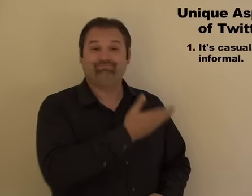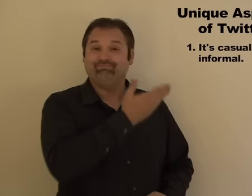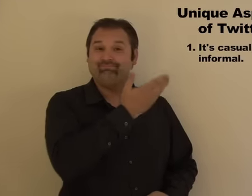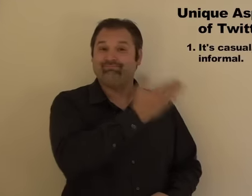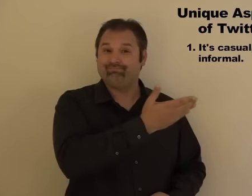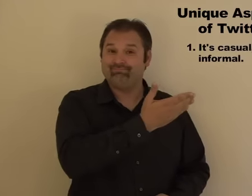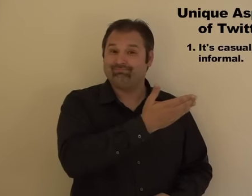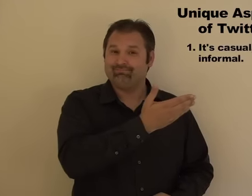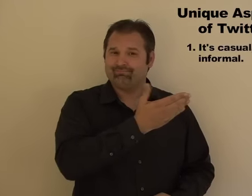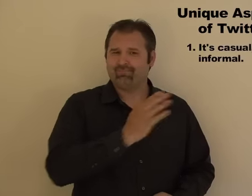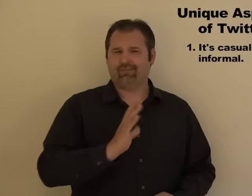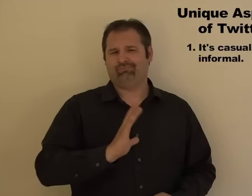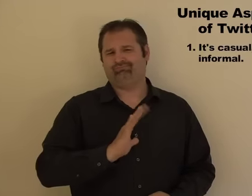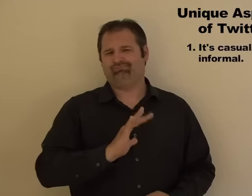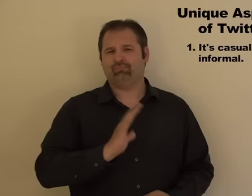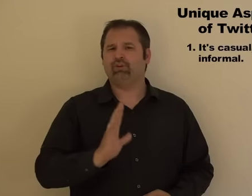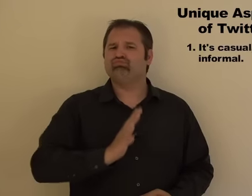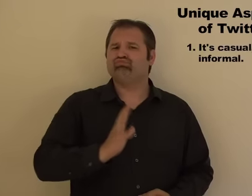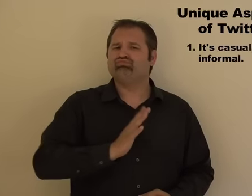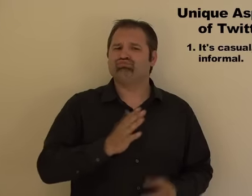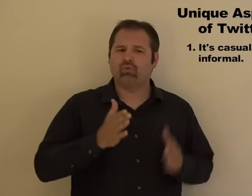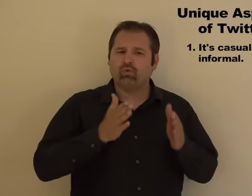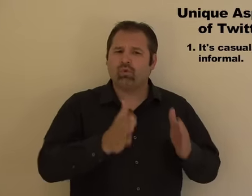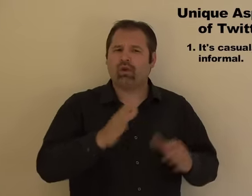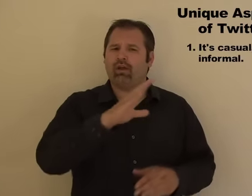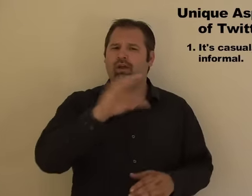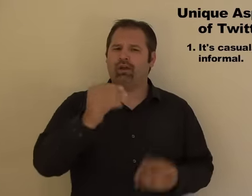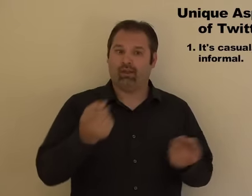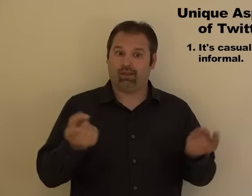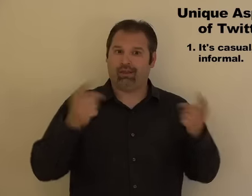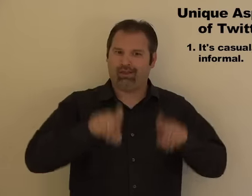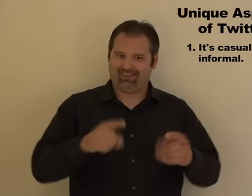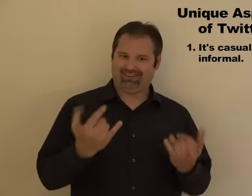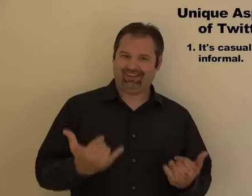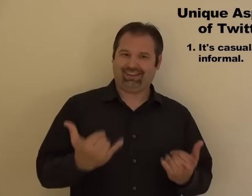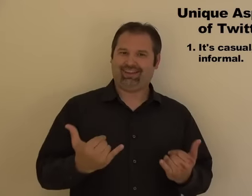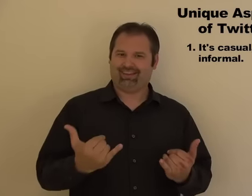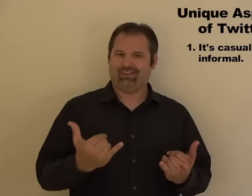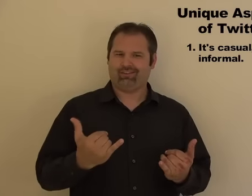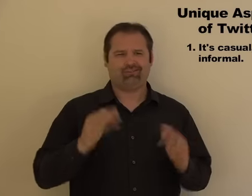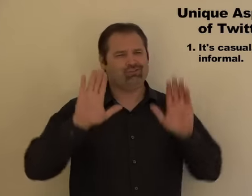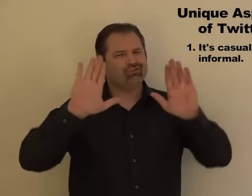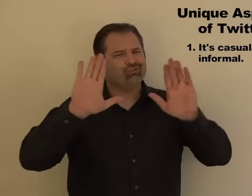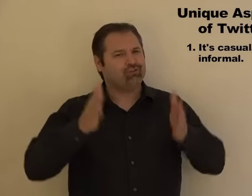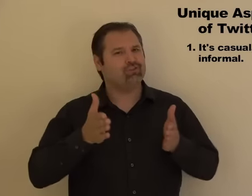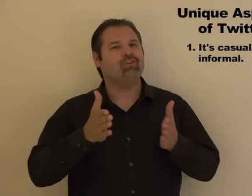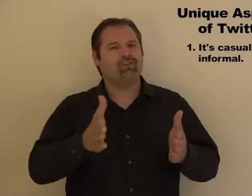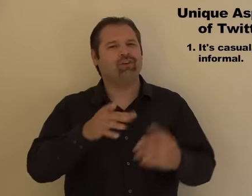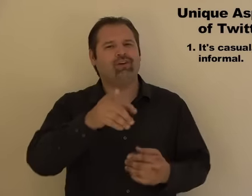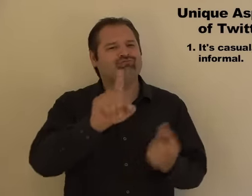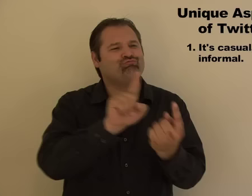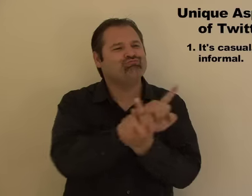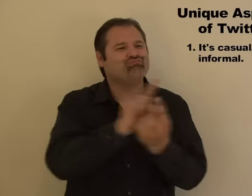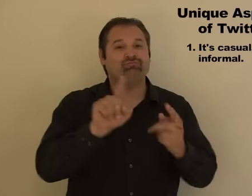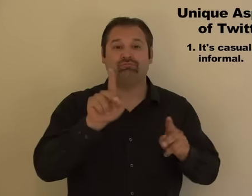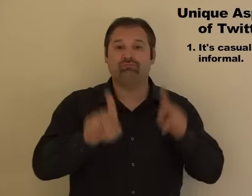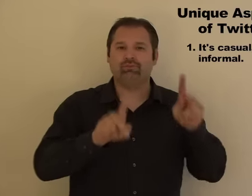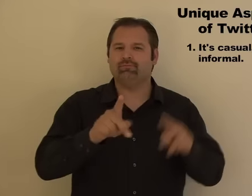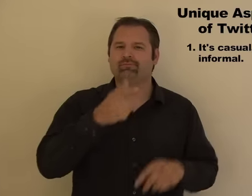First, it is casual and immediate, and a great place to meet informally.